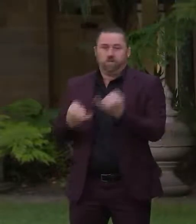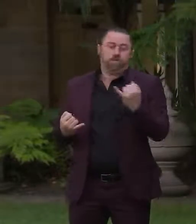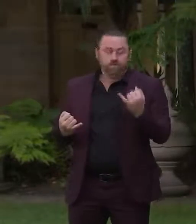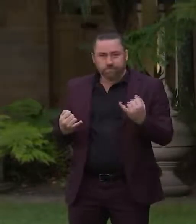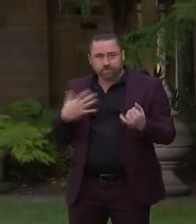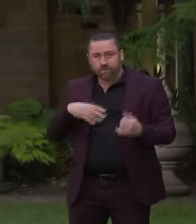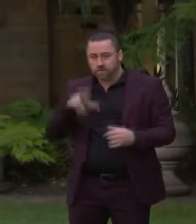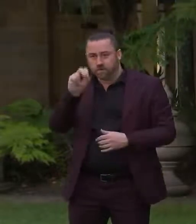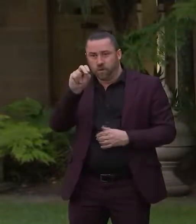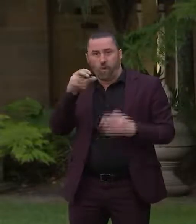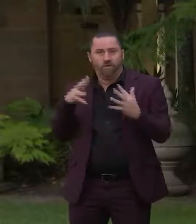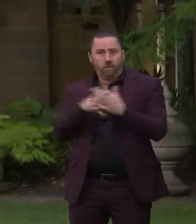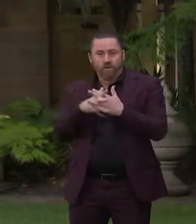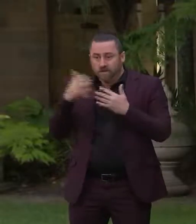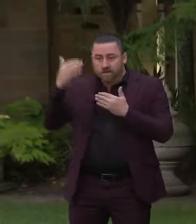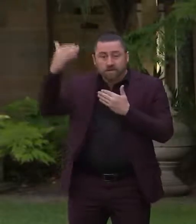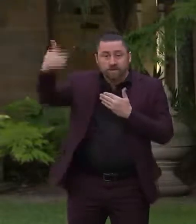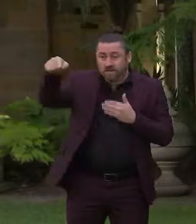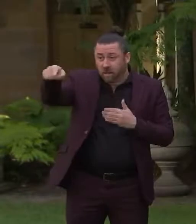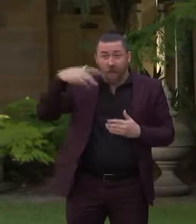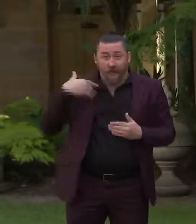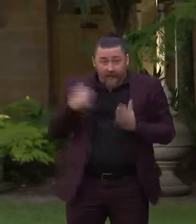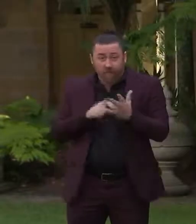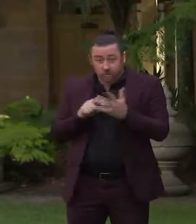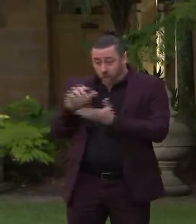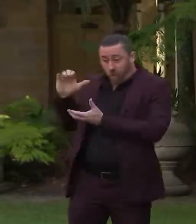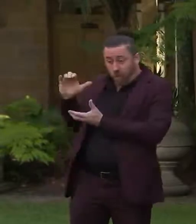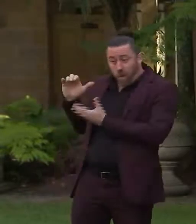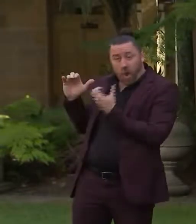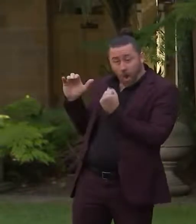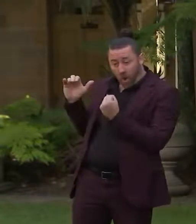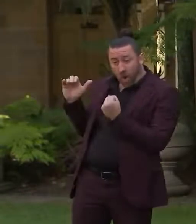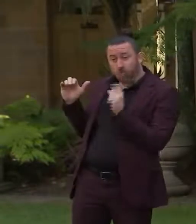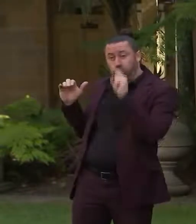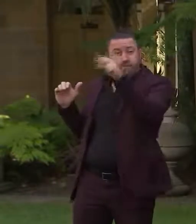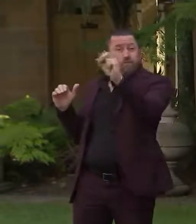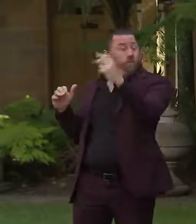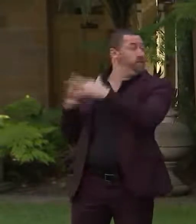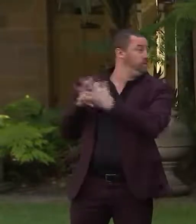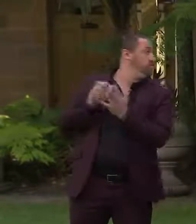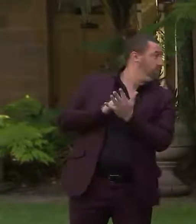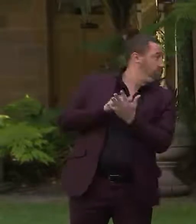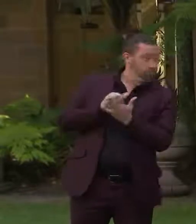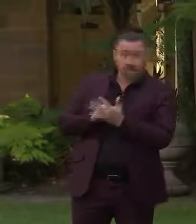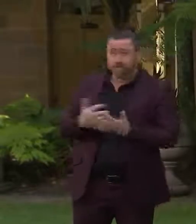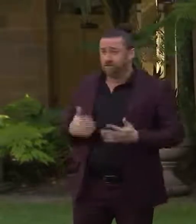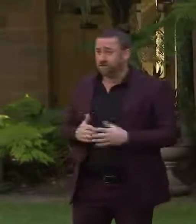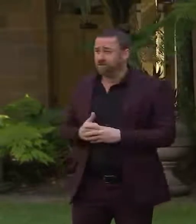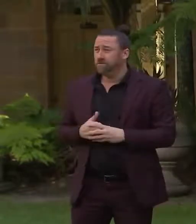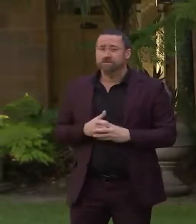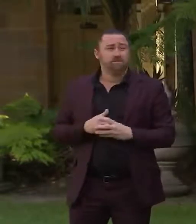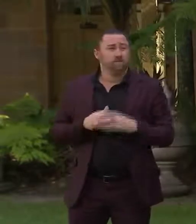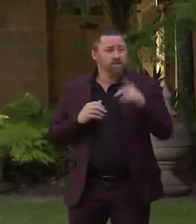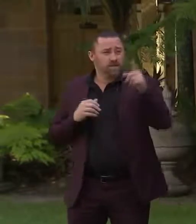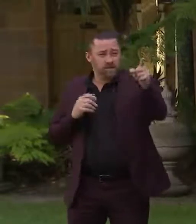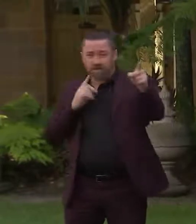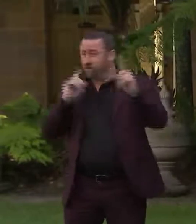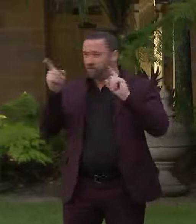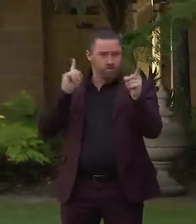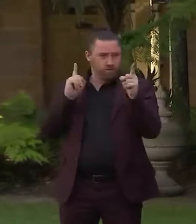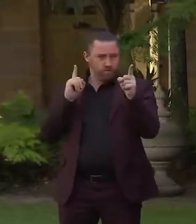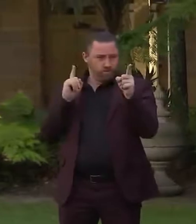with a 12-week lead time, so you need to be planning ahead several months. Let me just confirm that's the case. Yes.